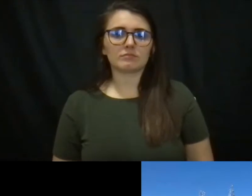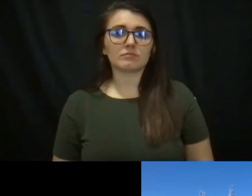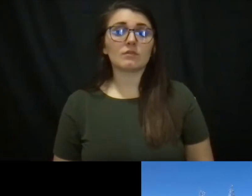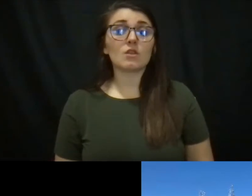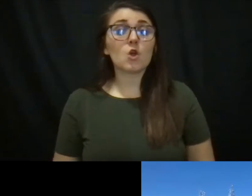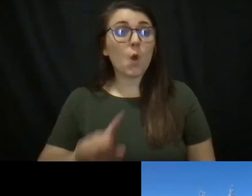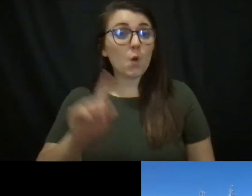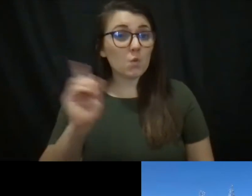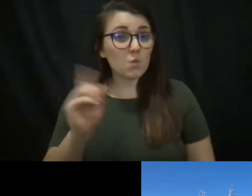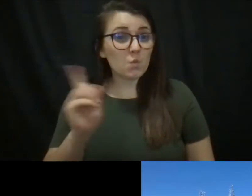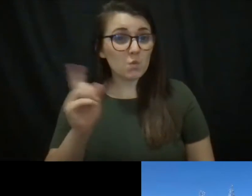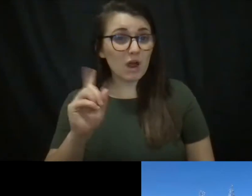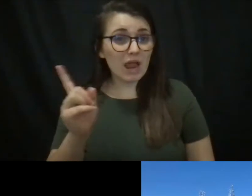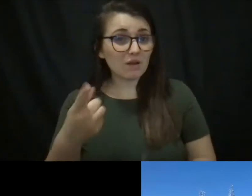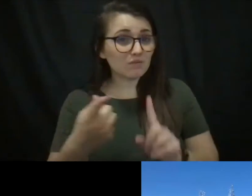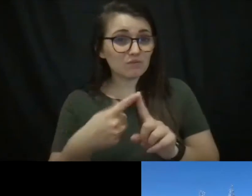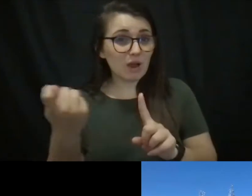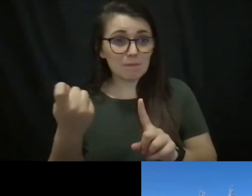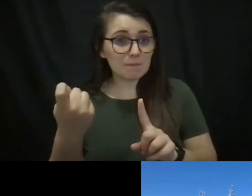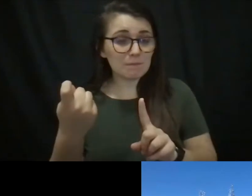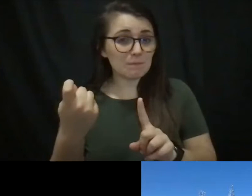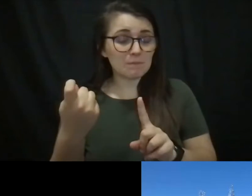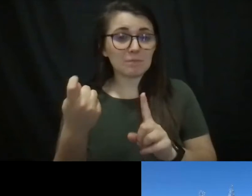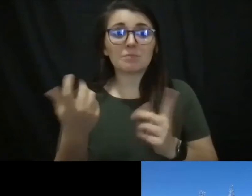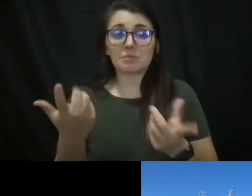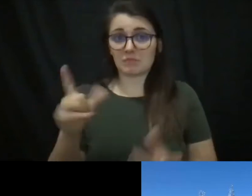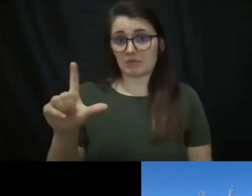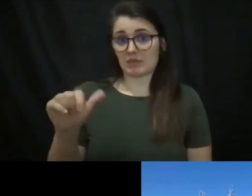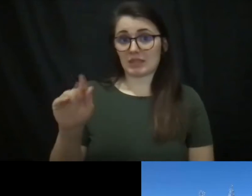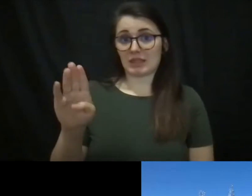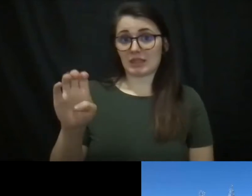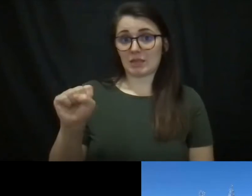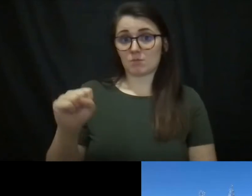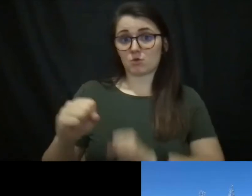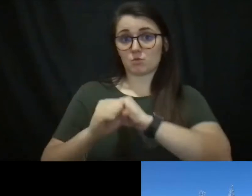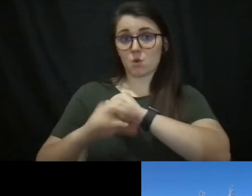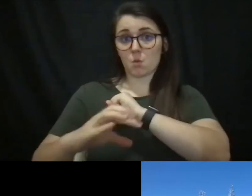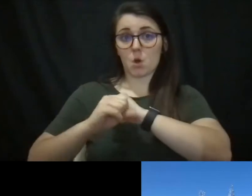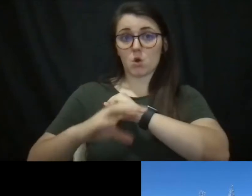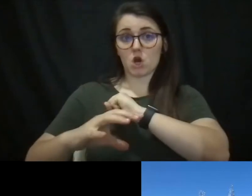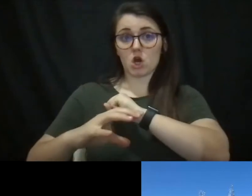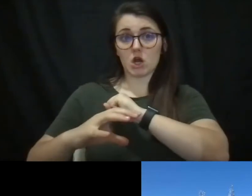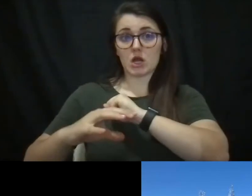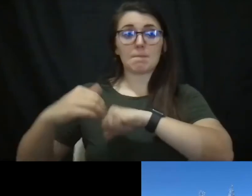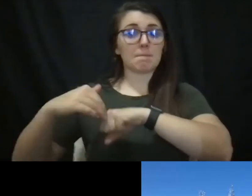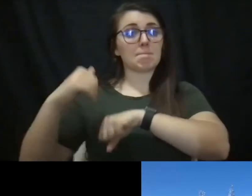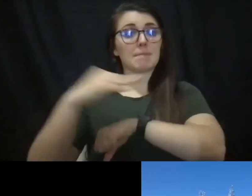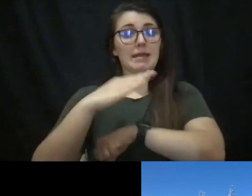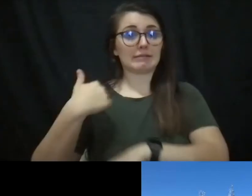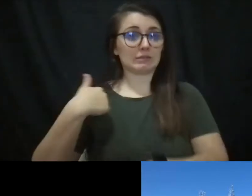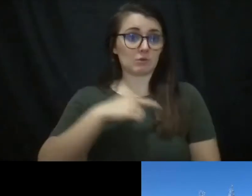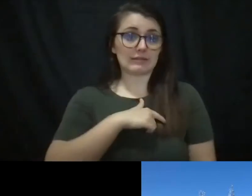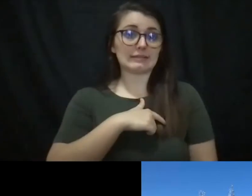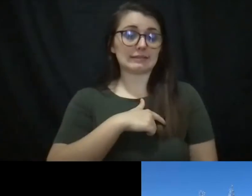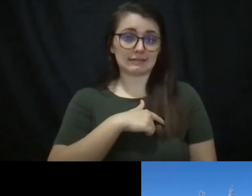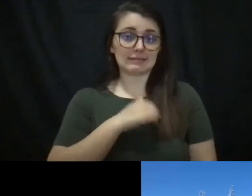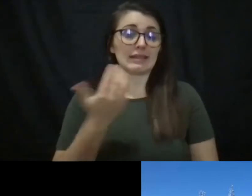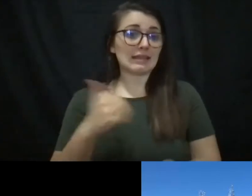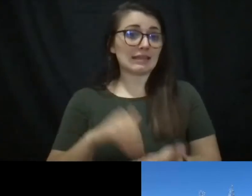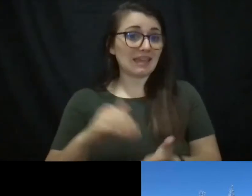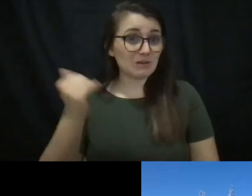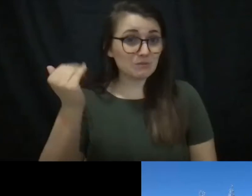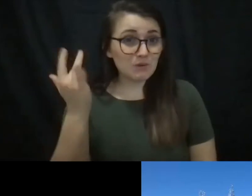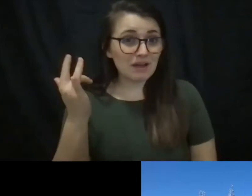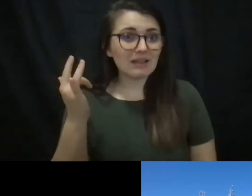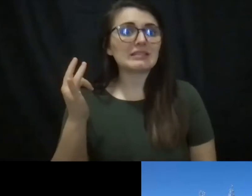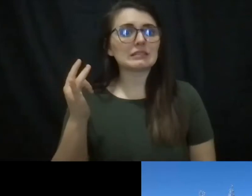Where do we get them? For the most part, labels and promoters just mail them to us. It's again, they do it because they